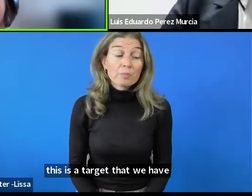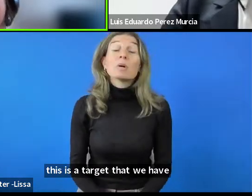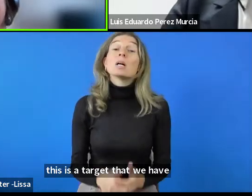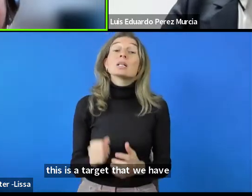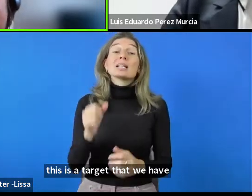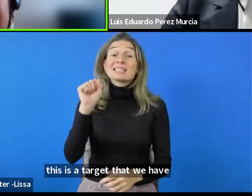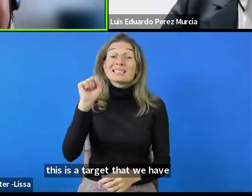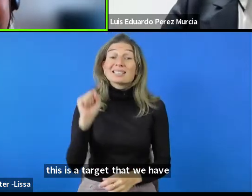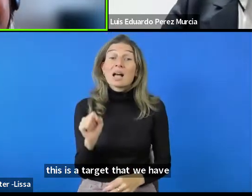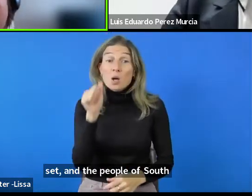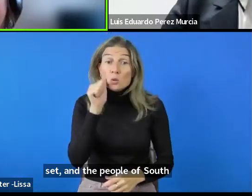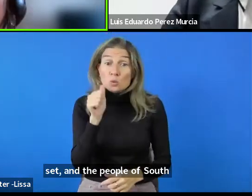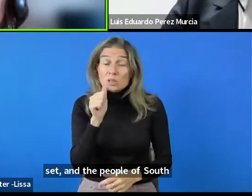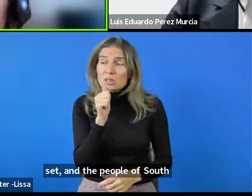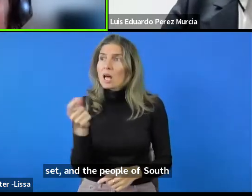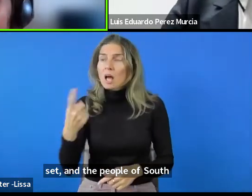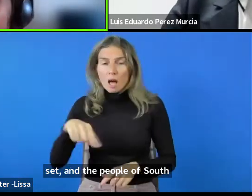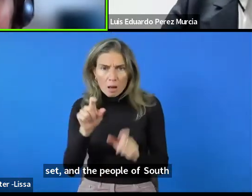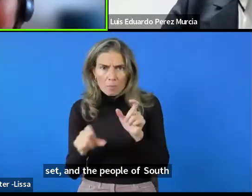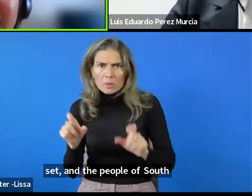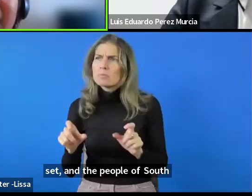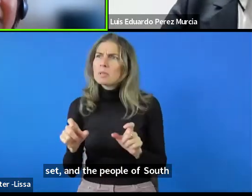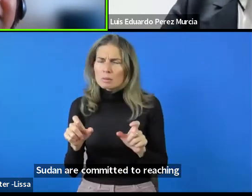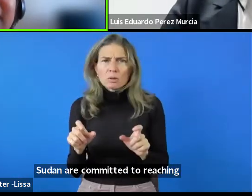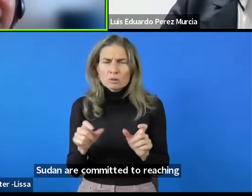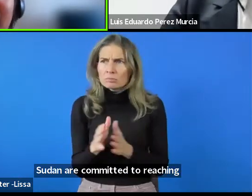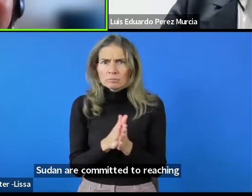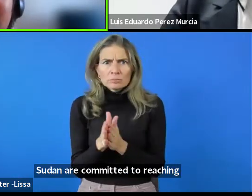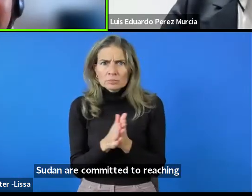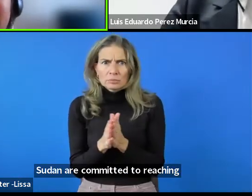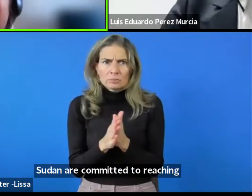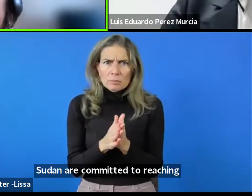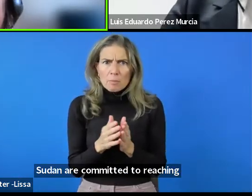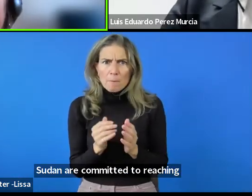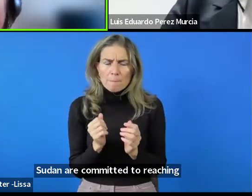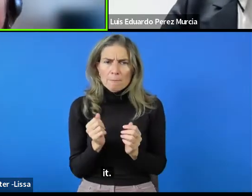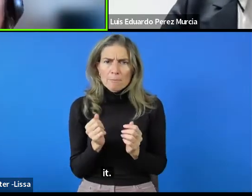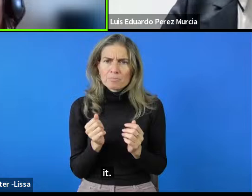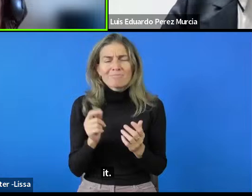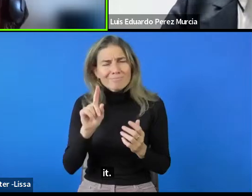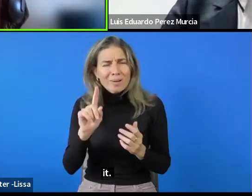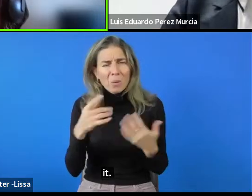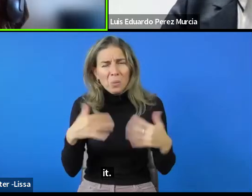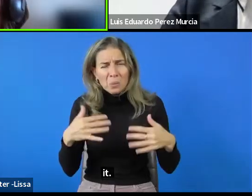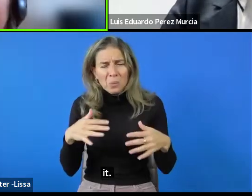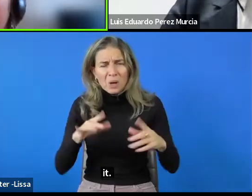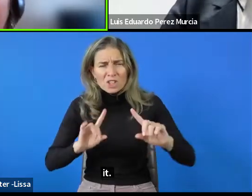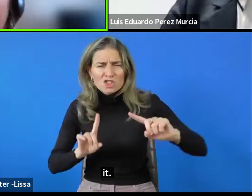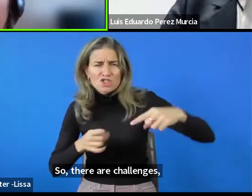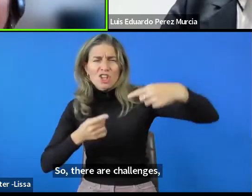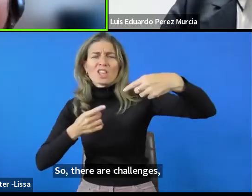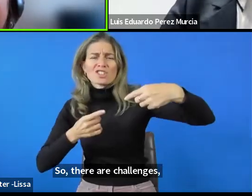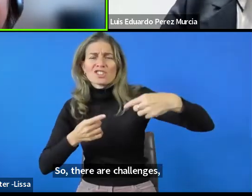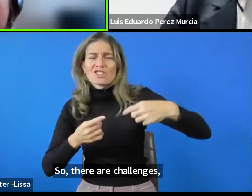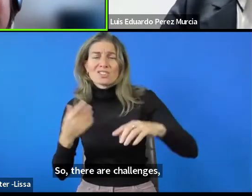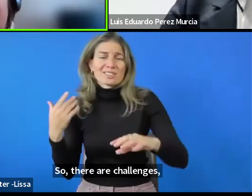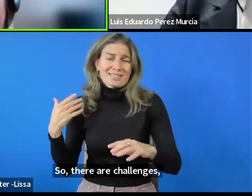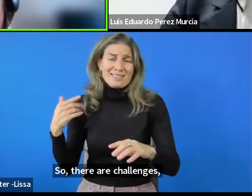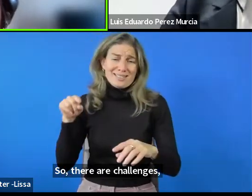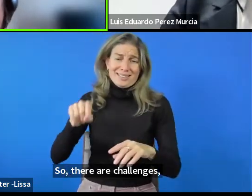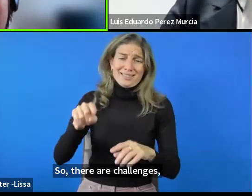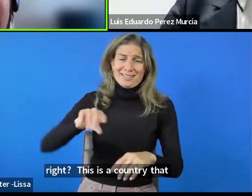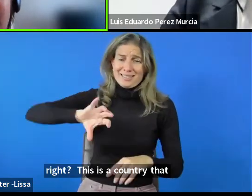are committed to reaching it. So there are challenges, right? This is a country that has been affected by war and so